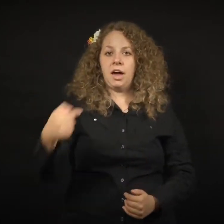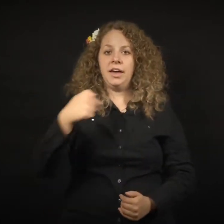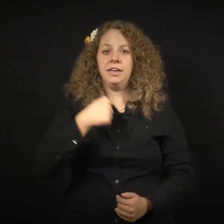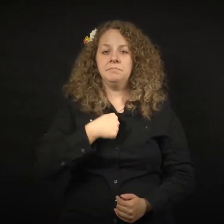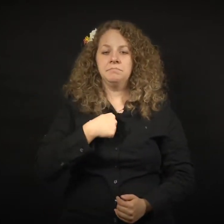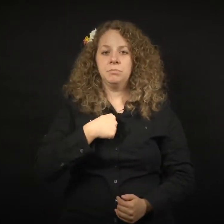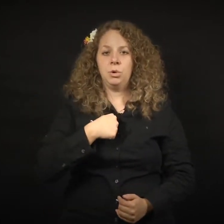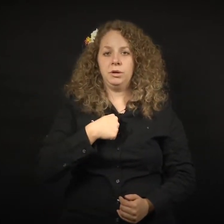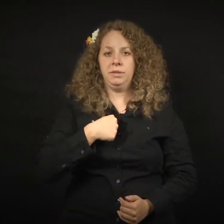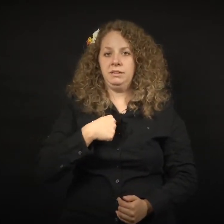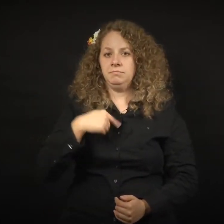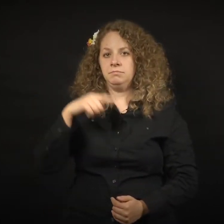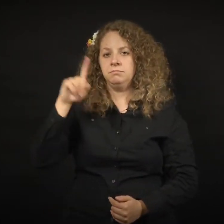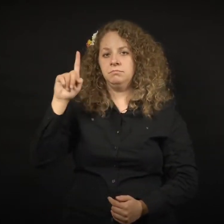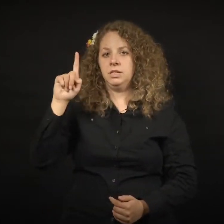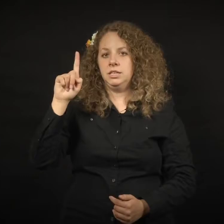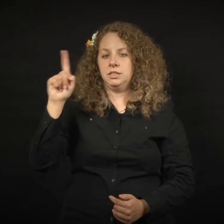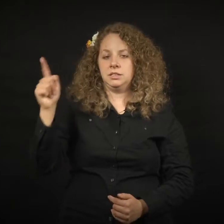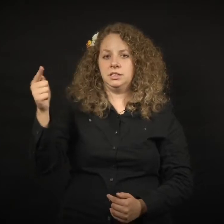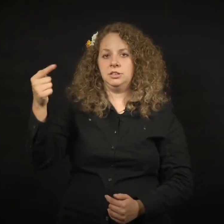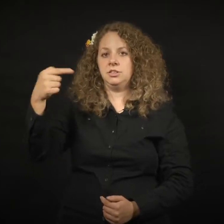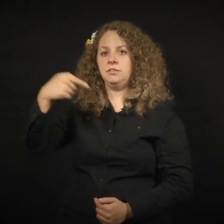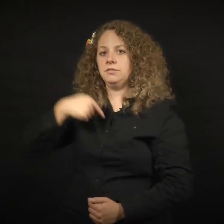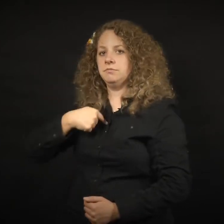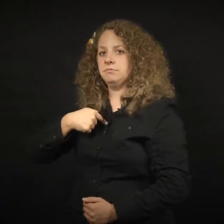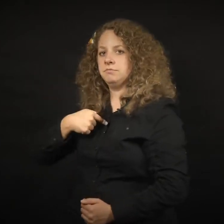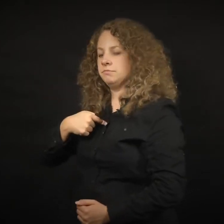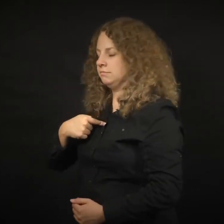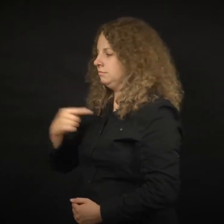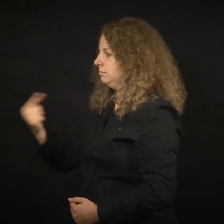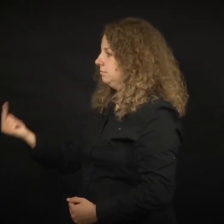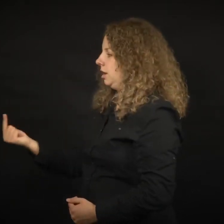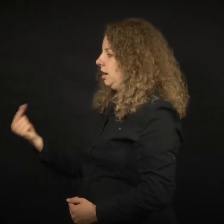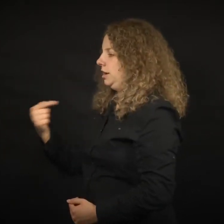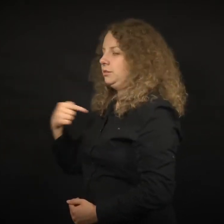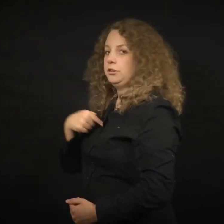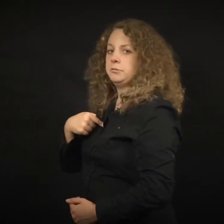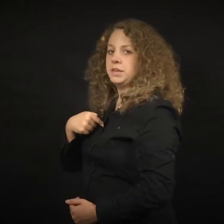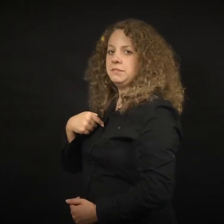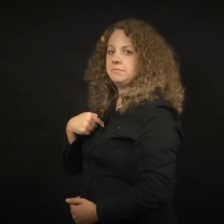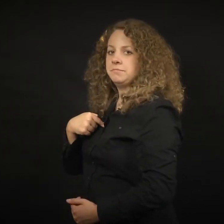I or me, indexing yourself. I or me.